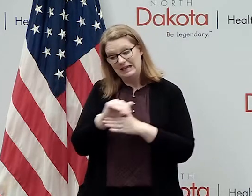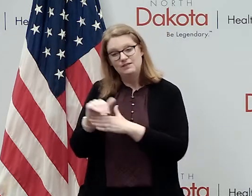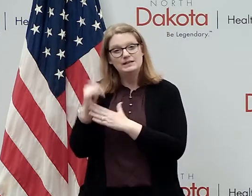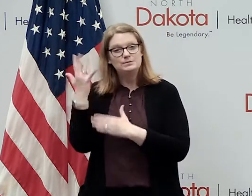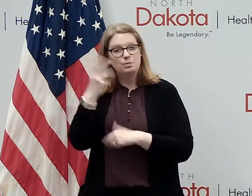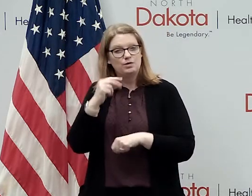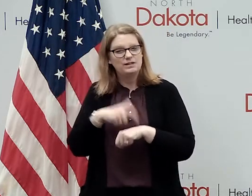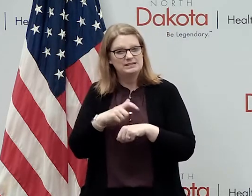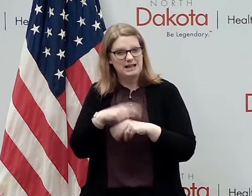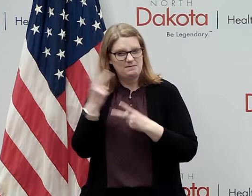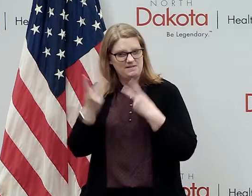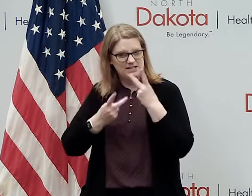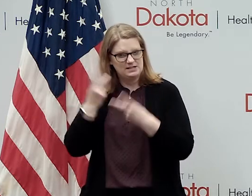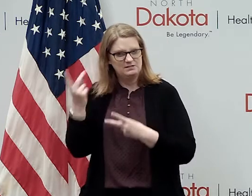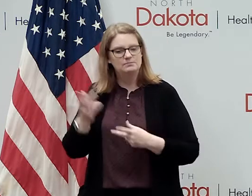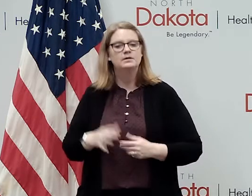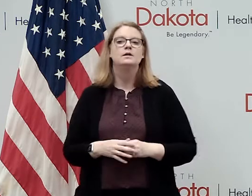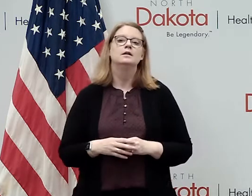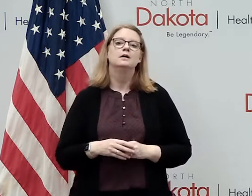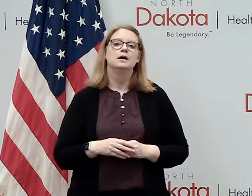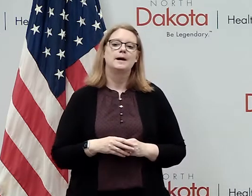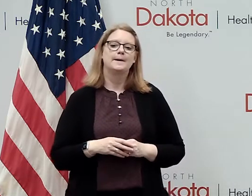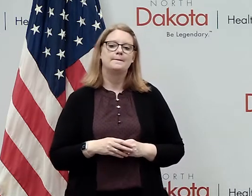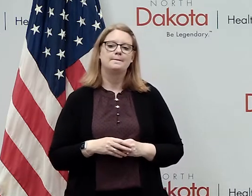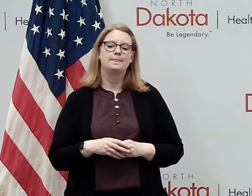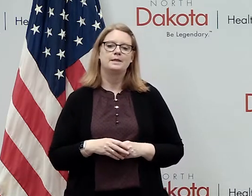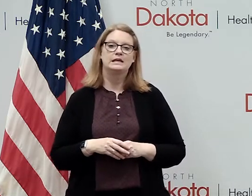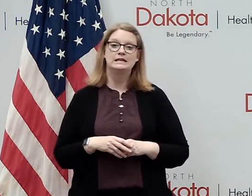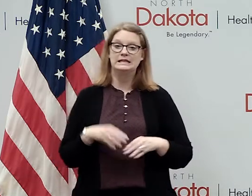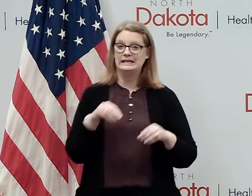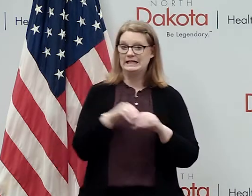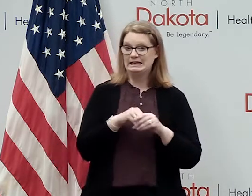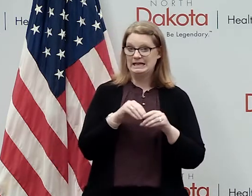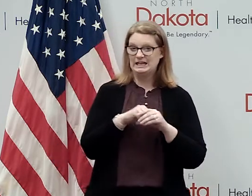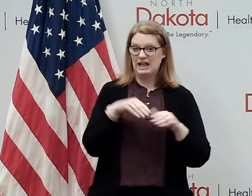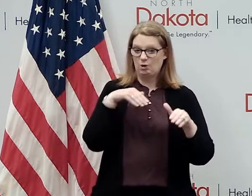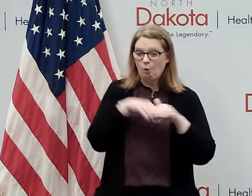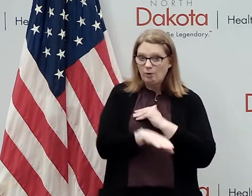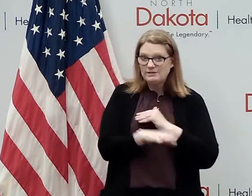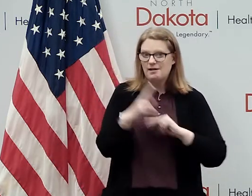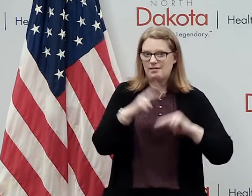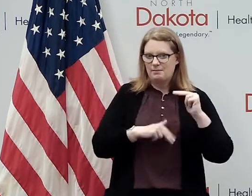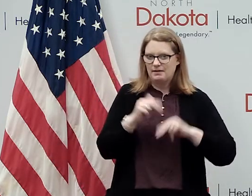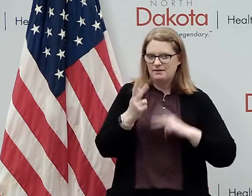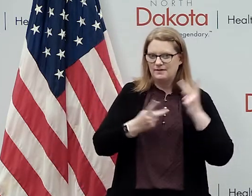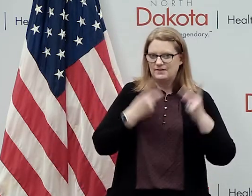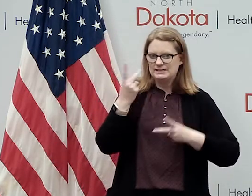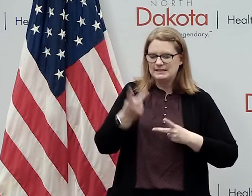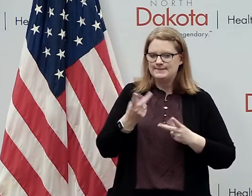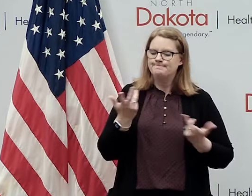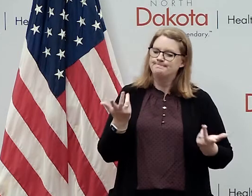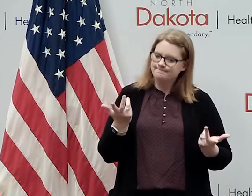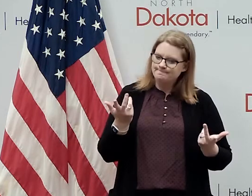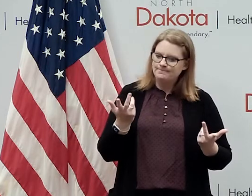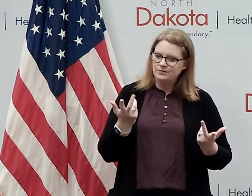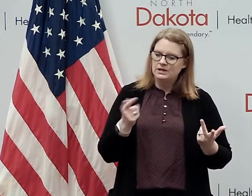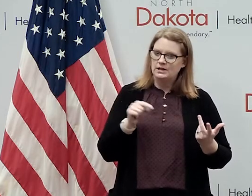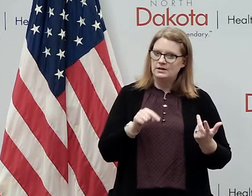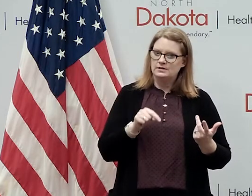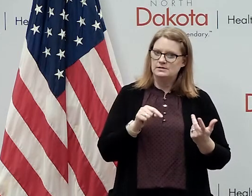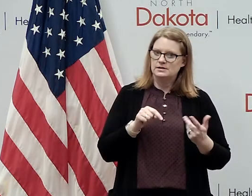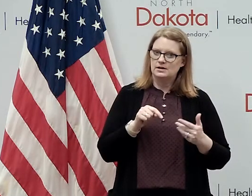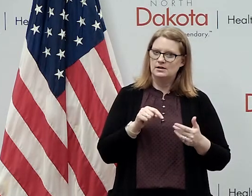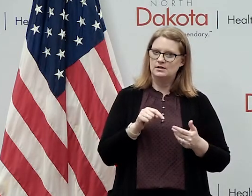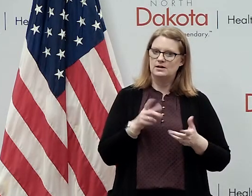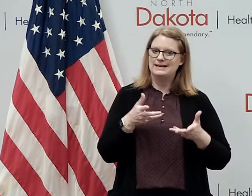a beautiful time to visit. Internal visitation, we've had questions about that. Throughout this, internal